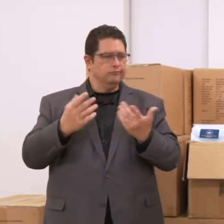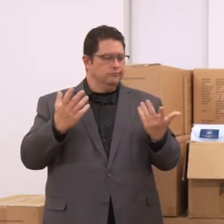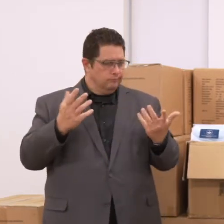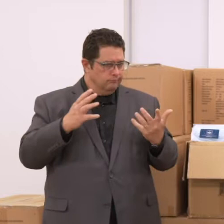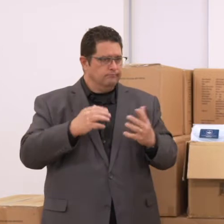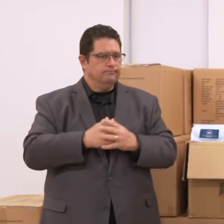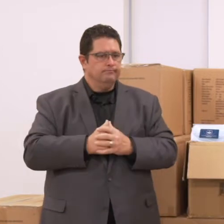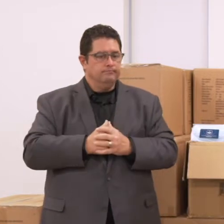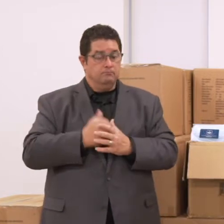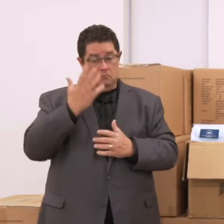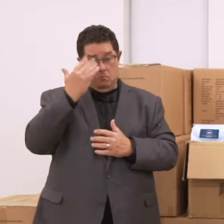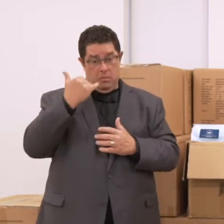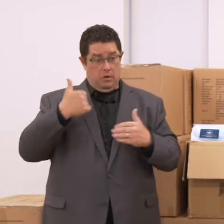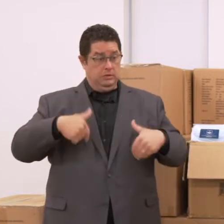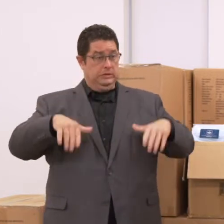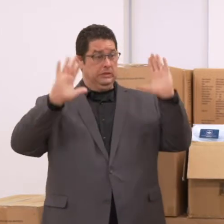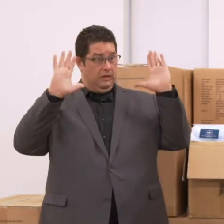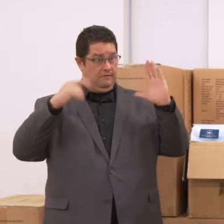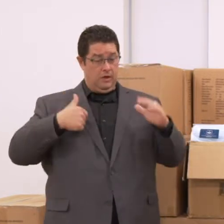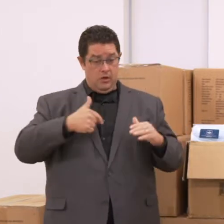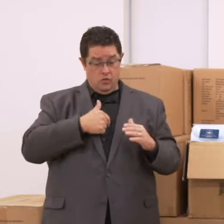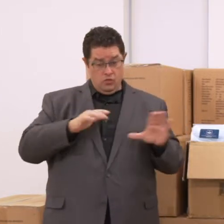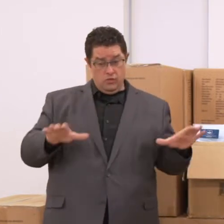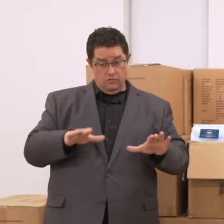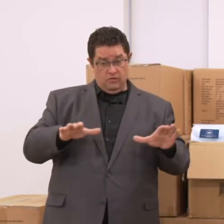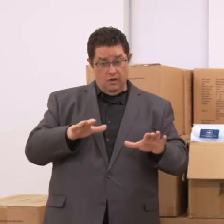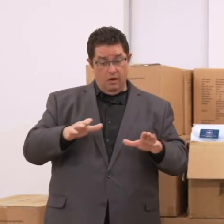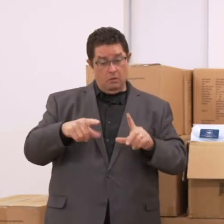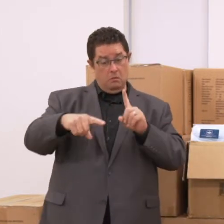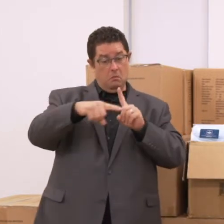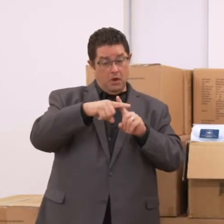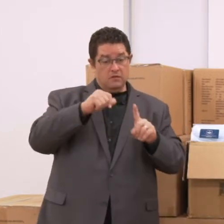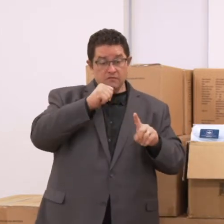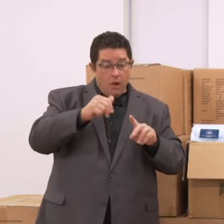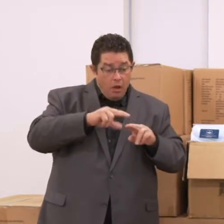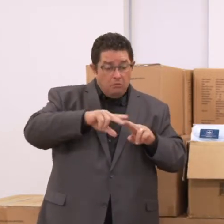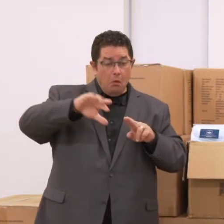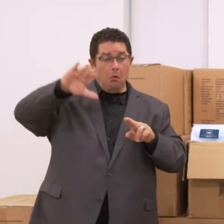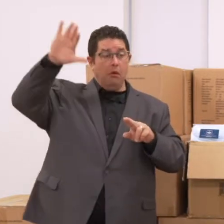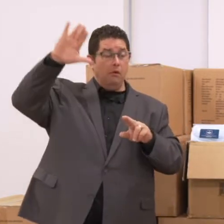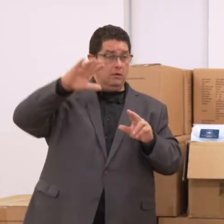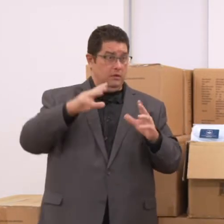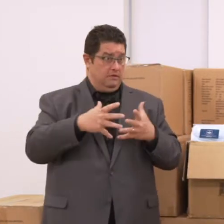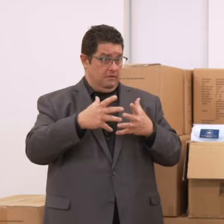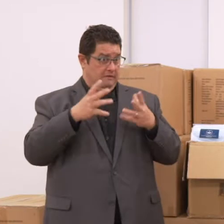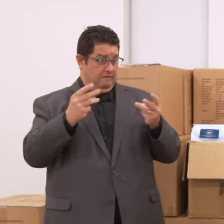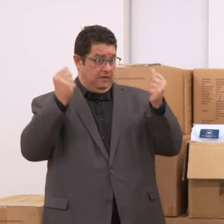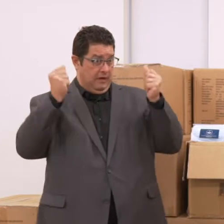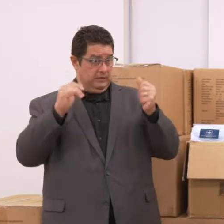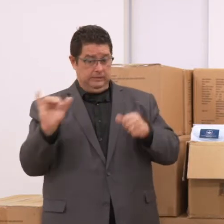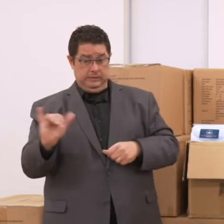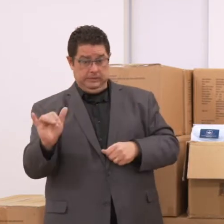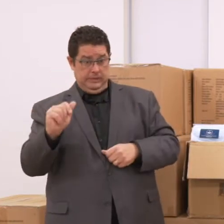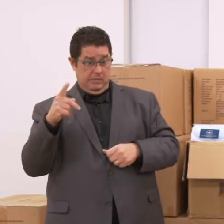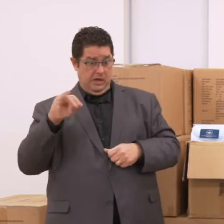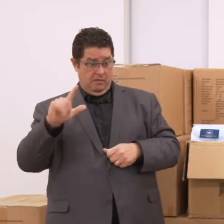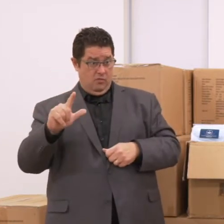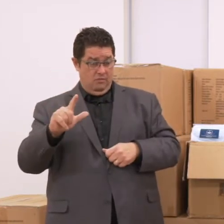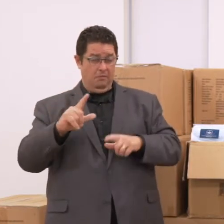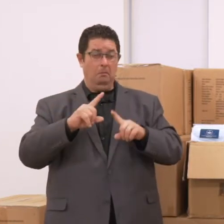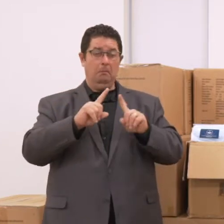sacrifices we've all made, the cases aren't rising quite as fast as they were back in April, but they're rising too